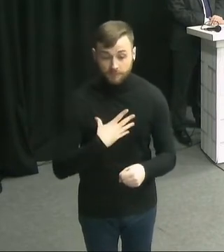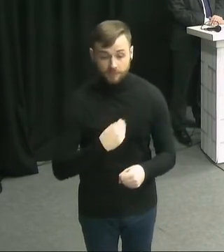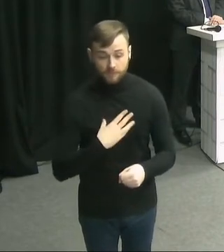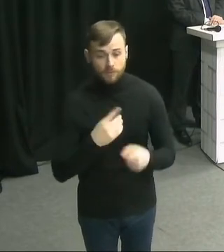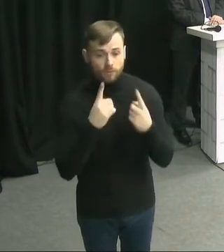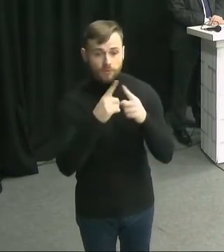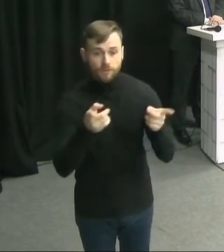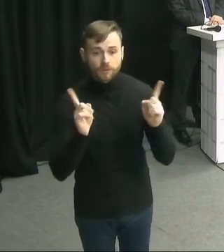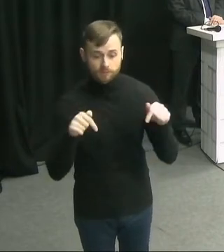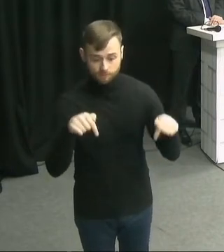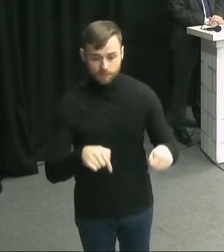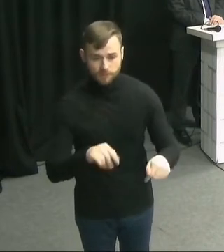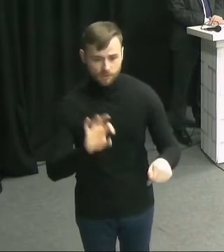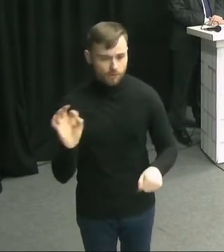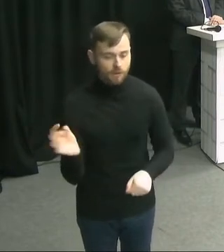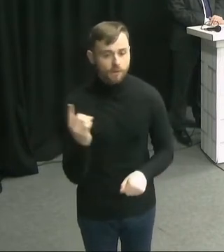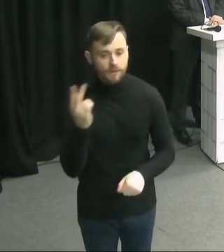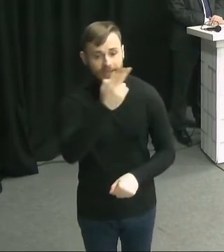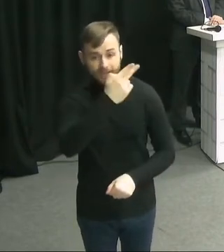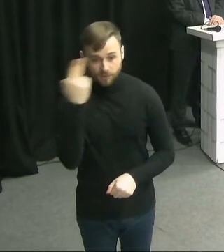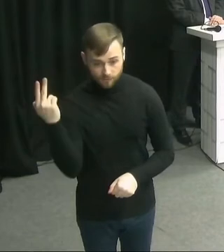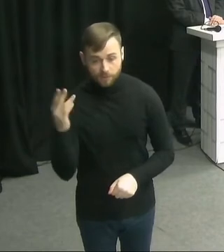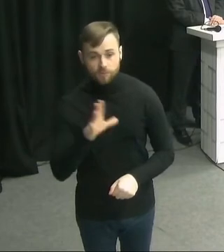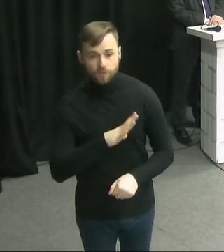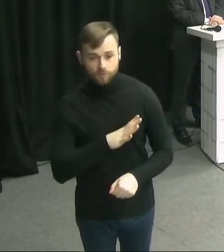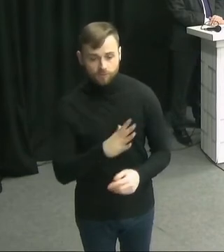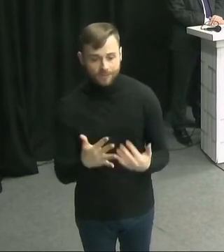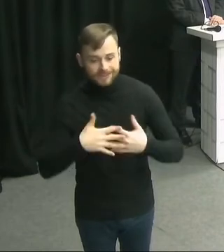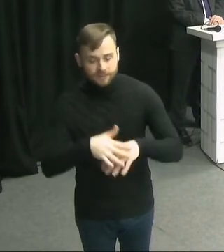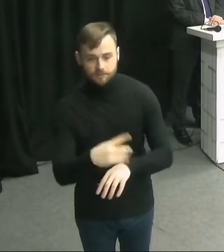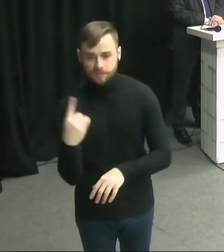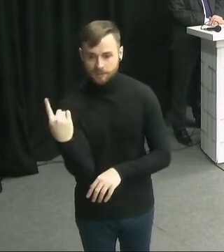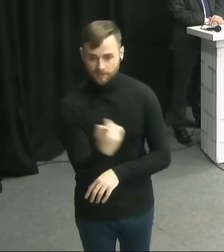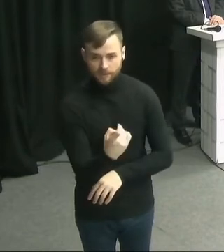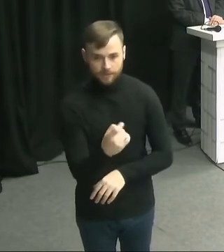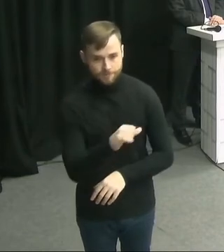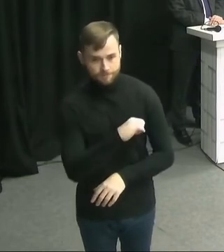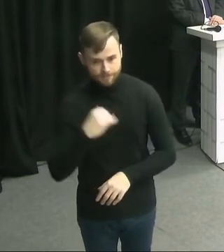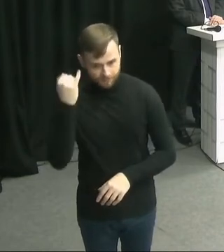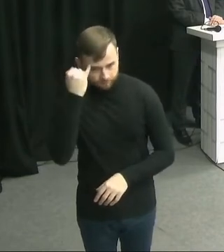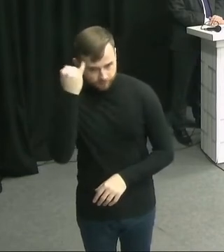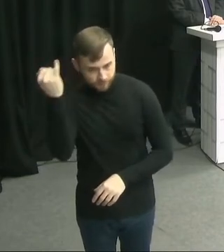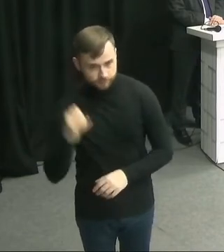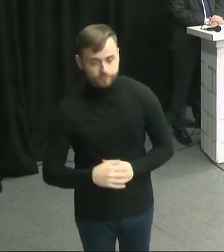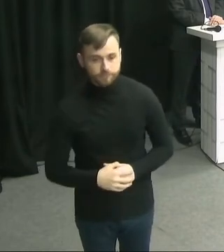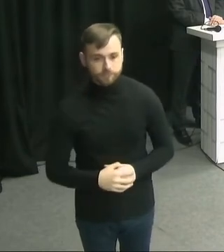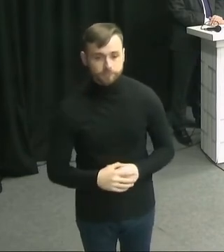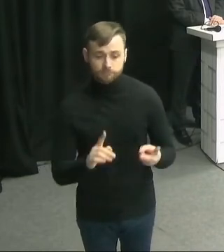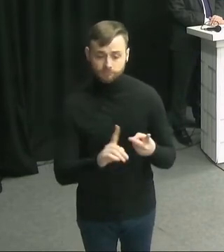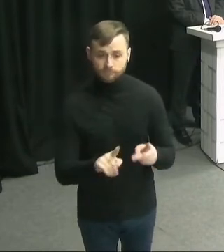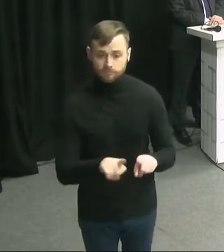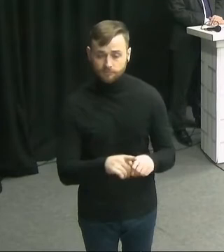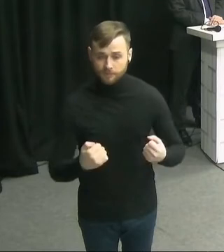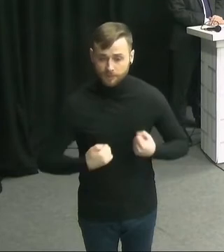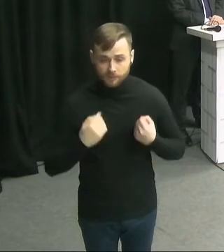Integration Week. The Vilnius University is the first university in Lithuania who has started this. So we're also improving in